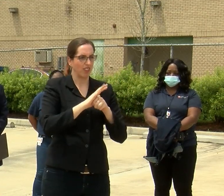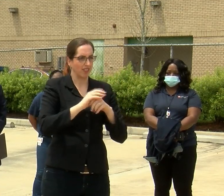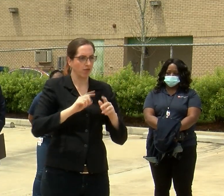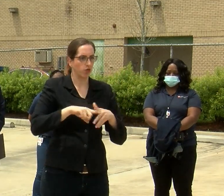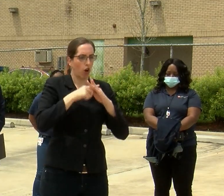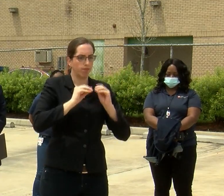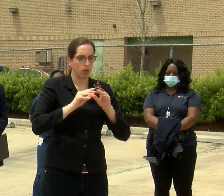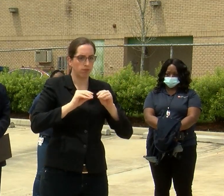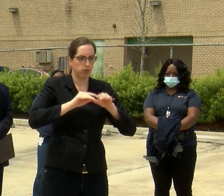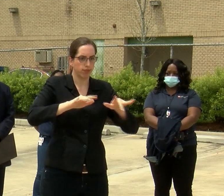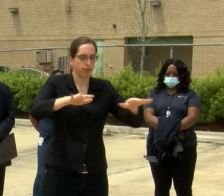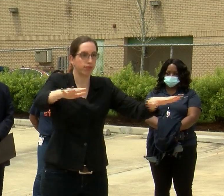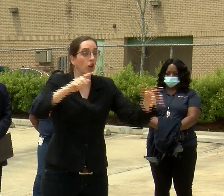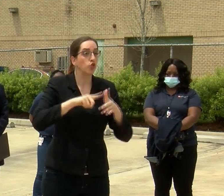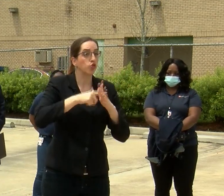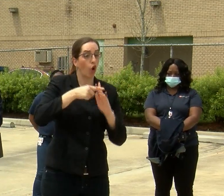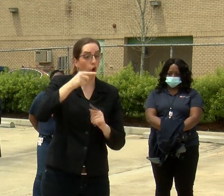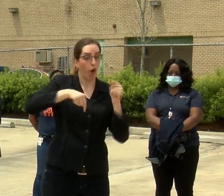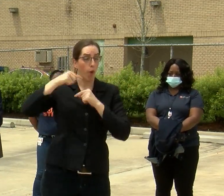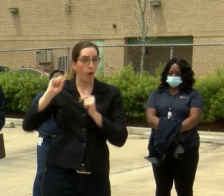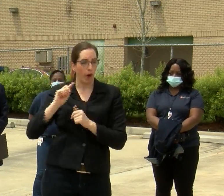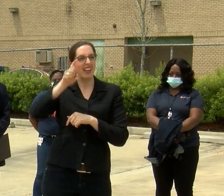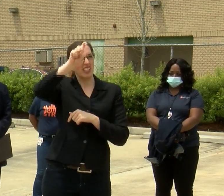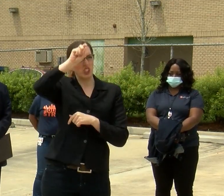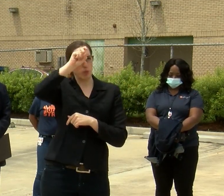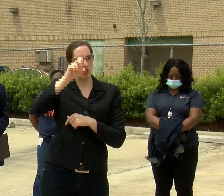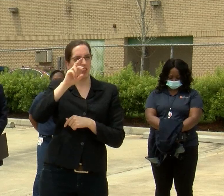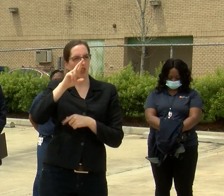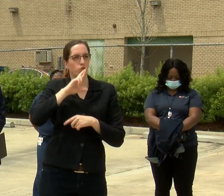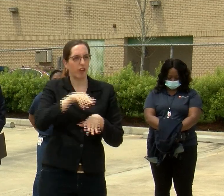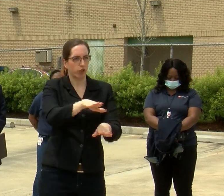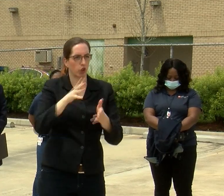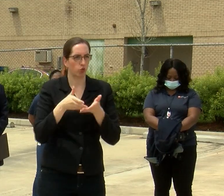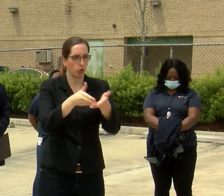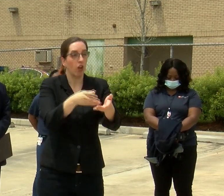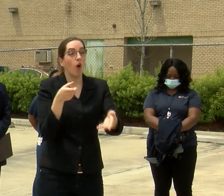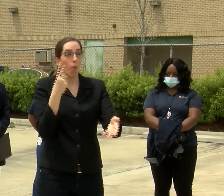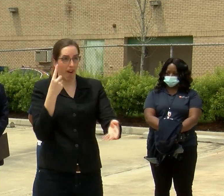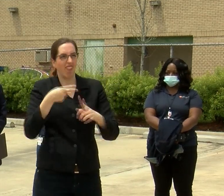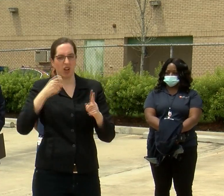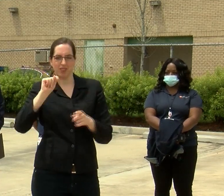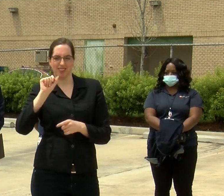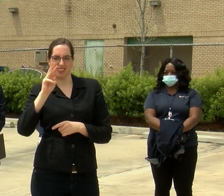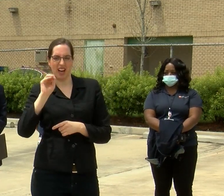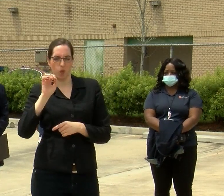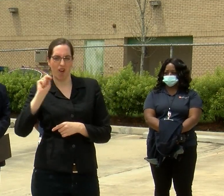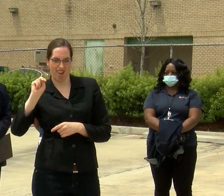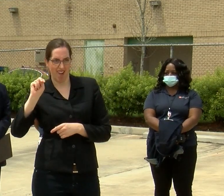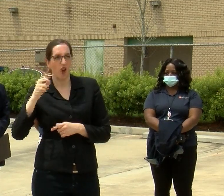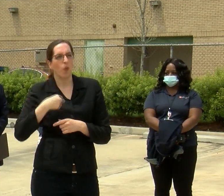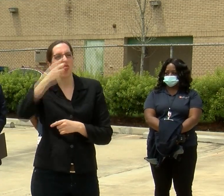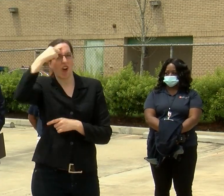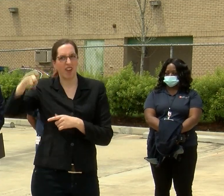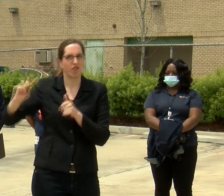of cases from the Egyptian river cruise. And in that, I talked about a traveler from Taiwan who, at that point, we thought was the index case.